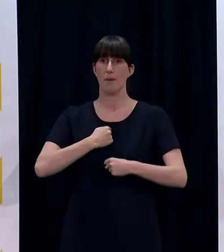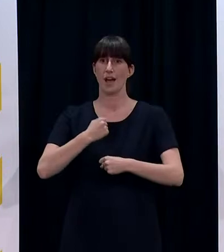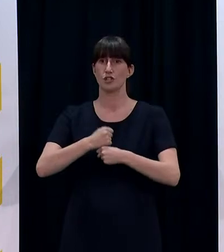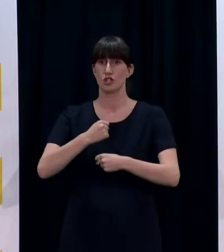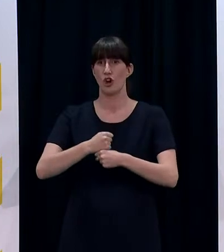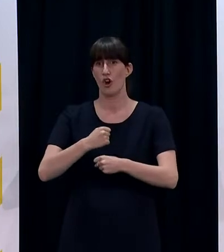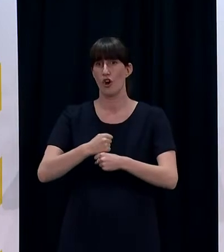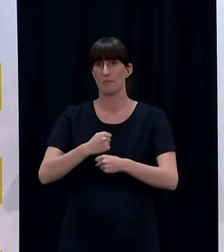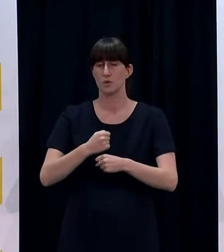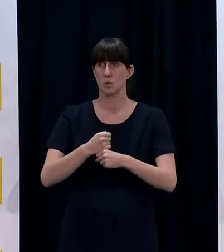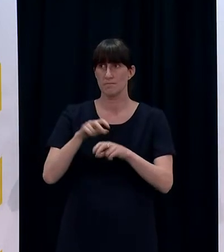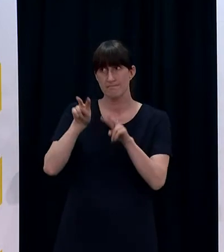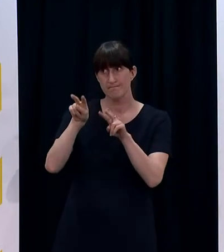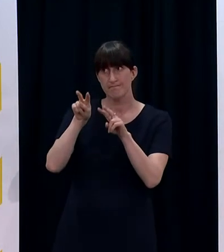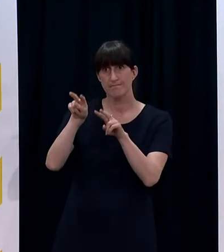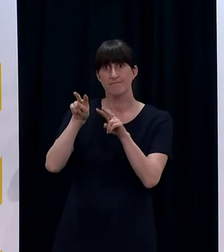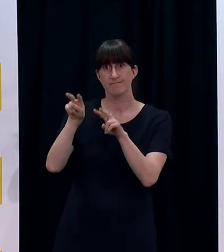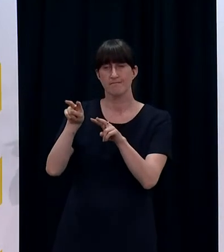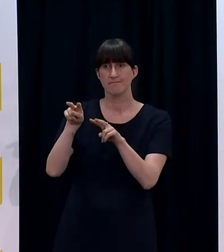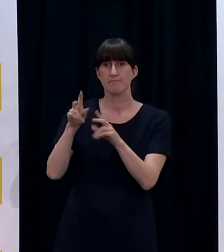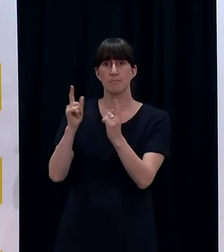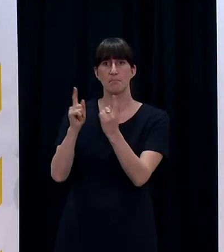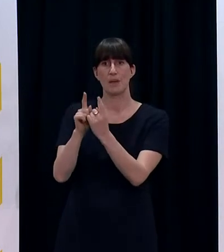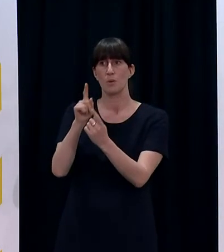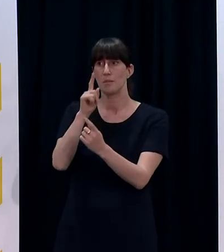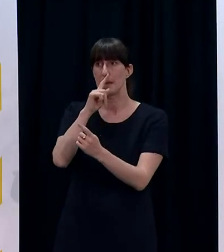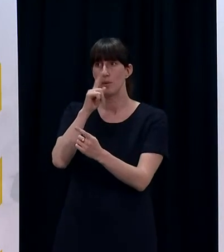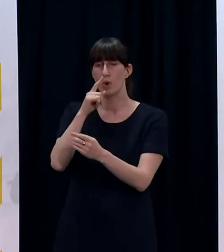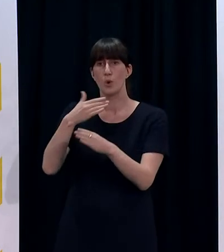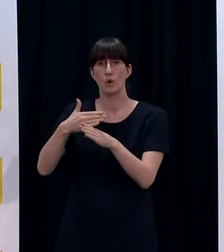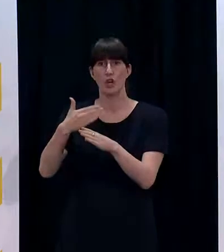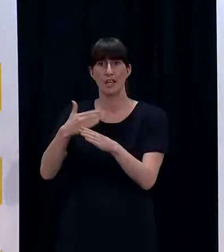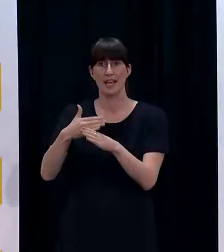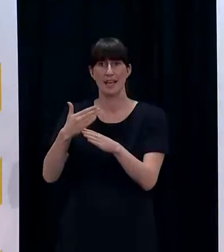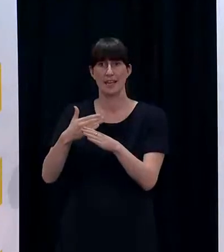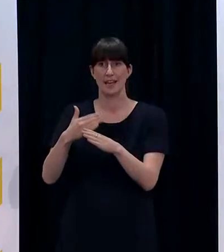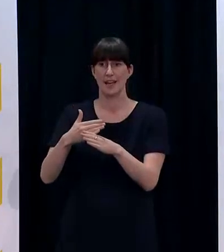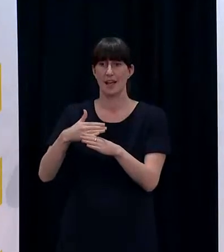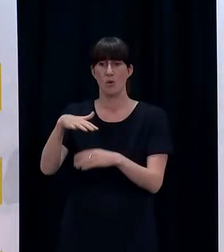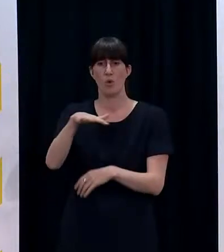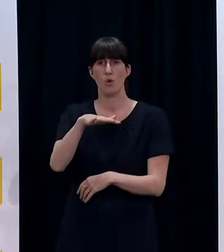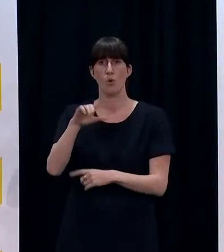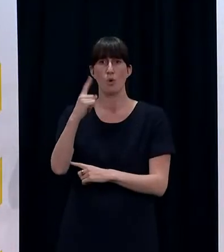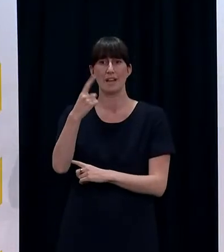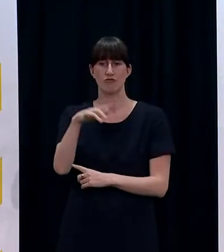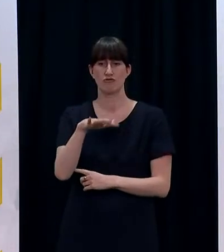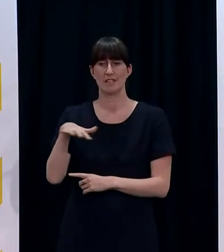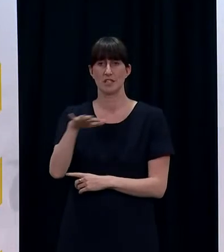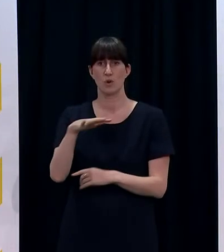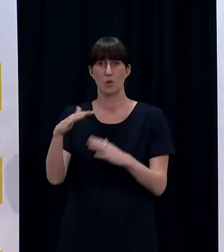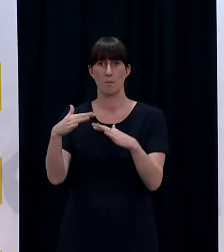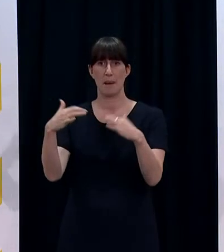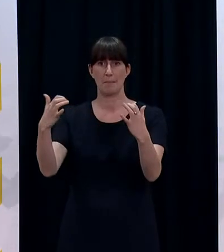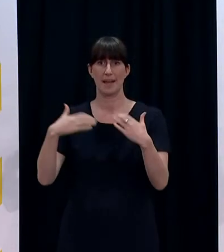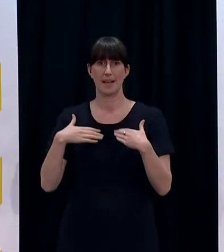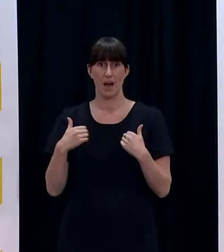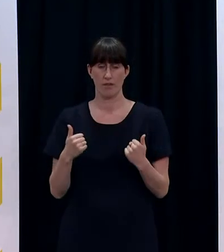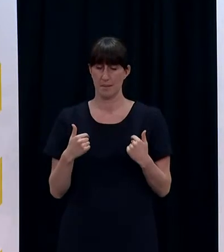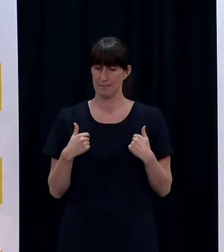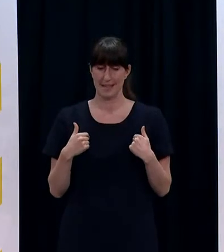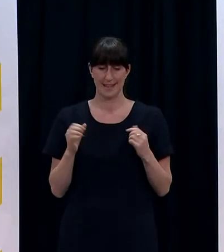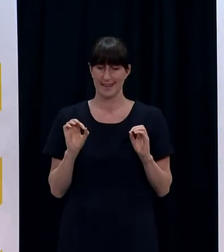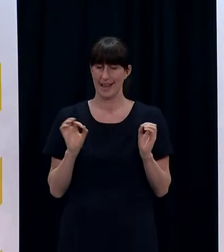oversight of the work that's underway with Auckland Regional Public Health. And no, I did